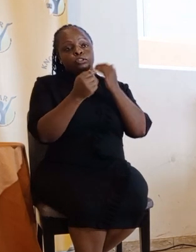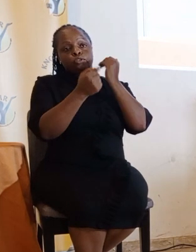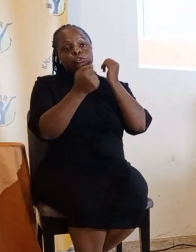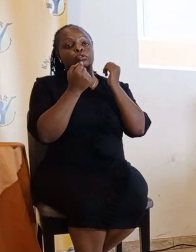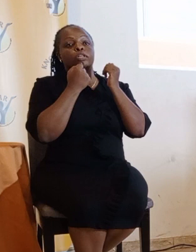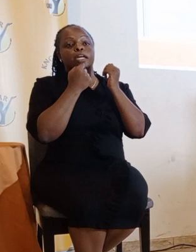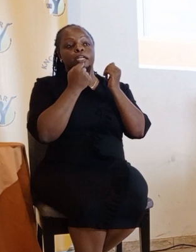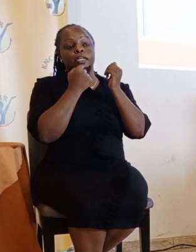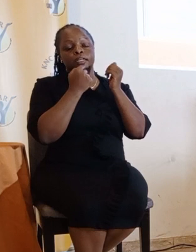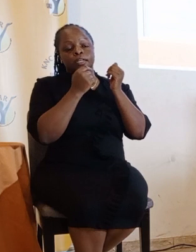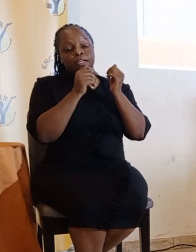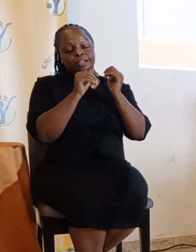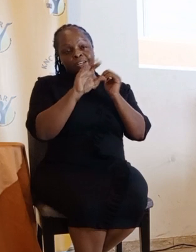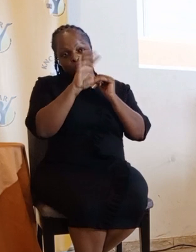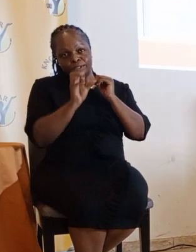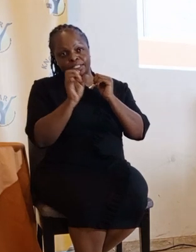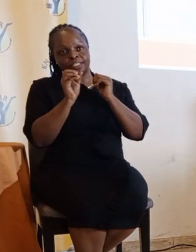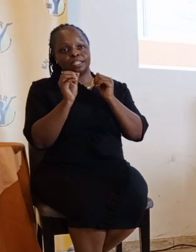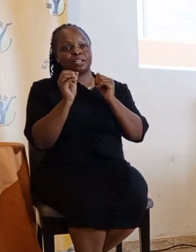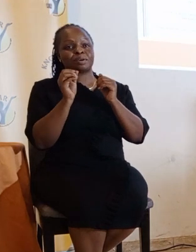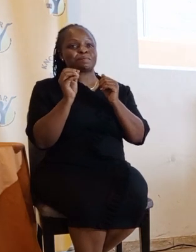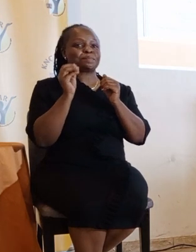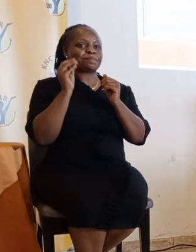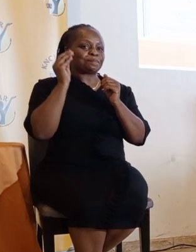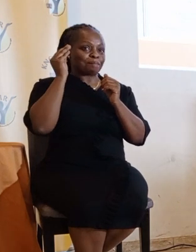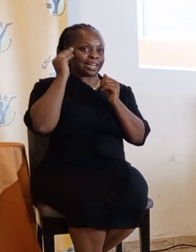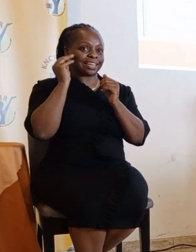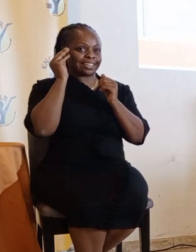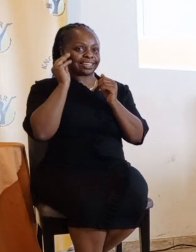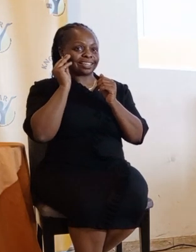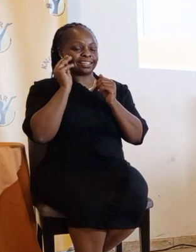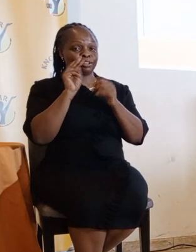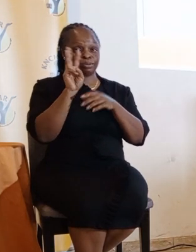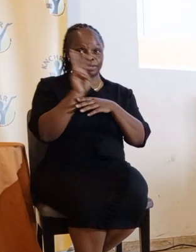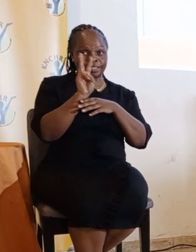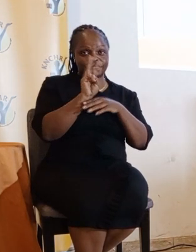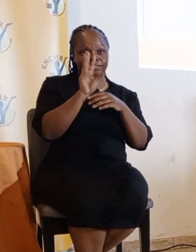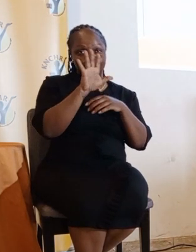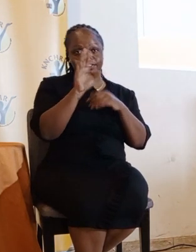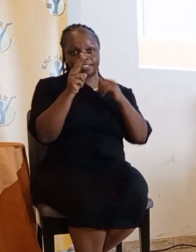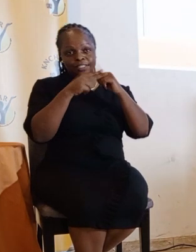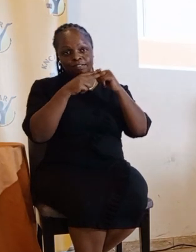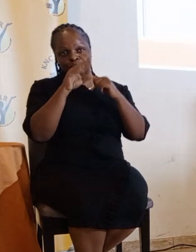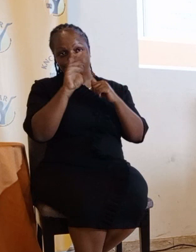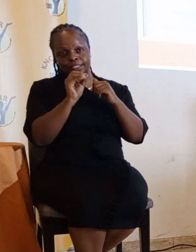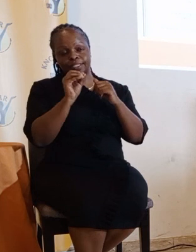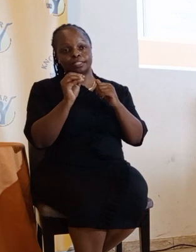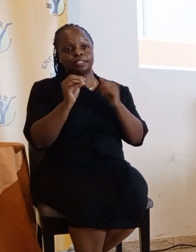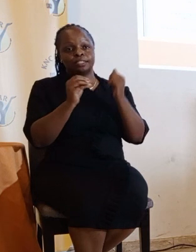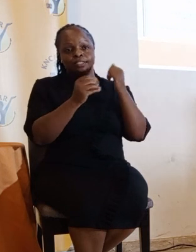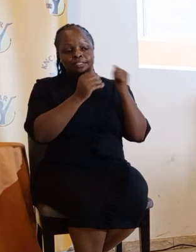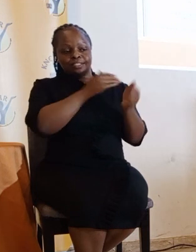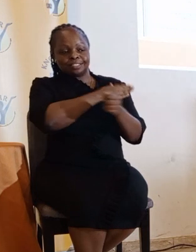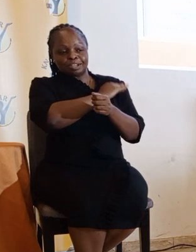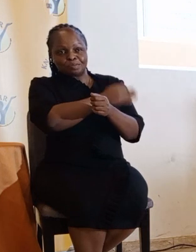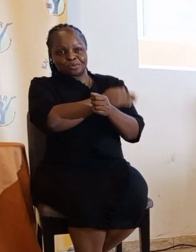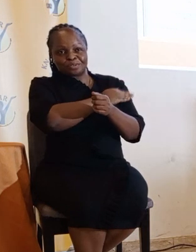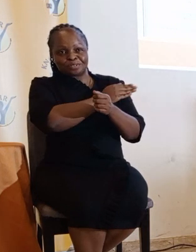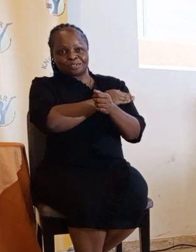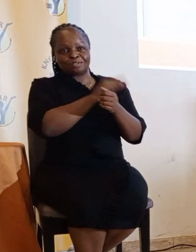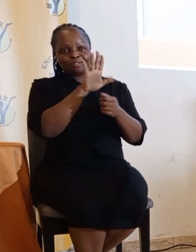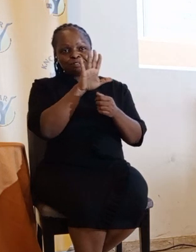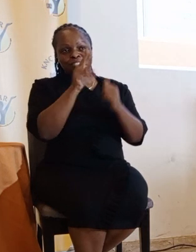53%, Mandera at 55%, Wajir at 47%, Samburu